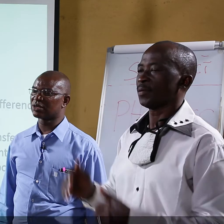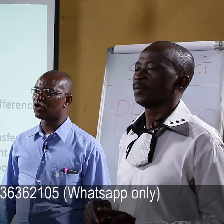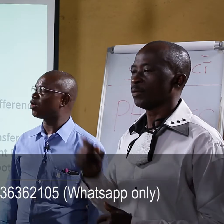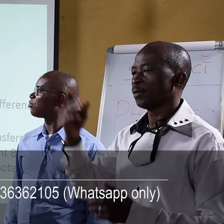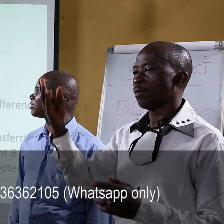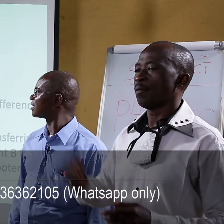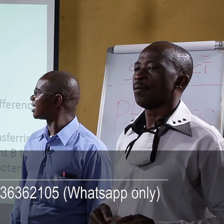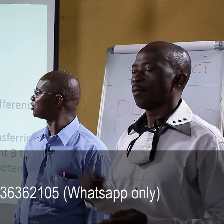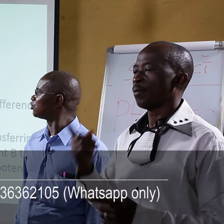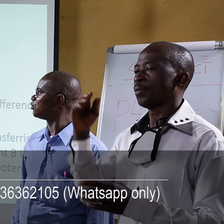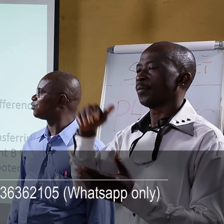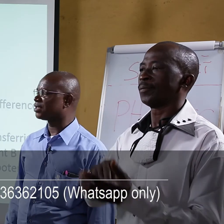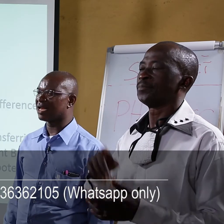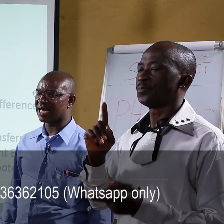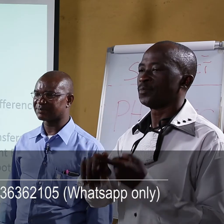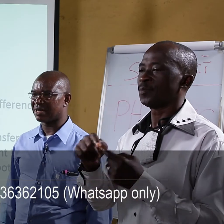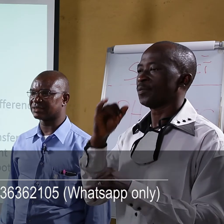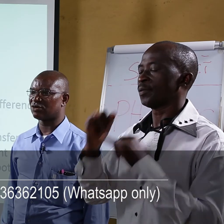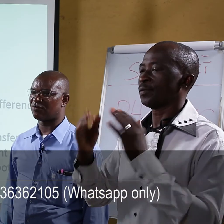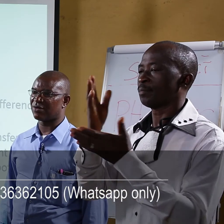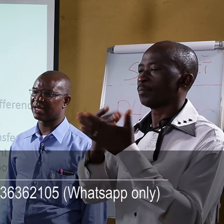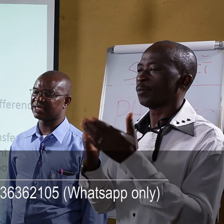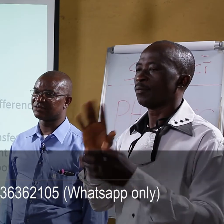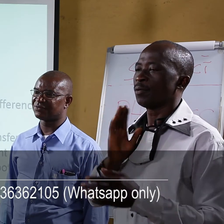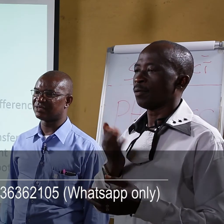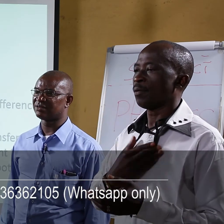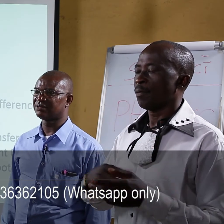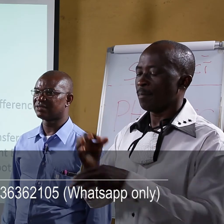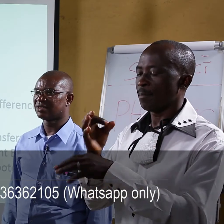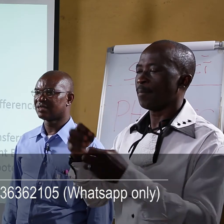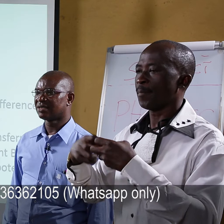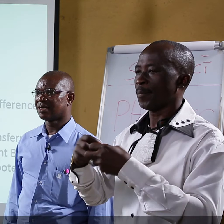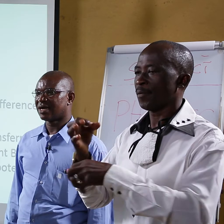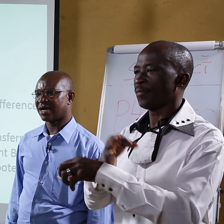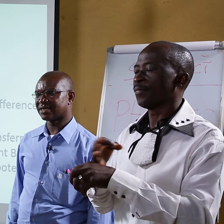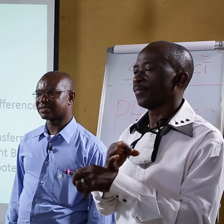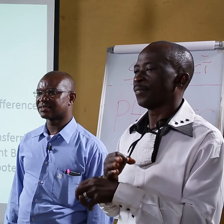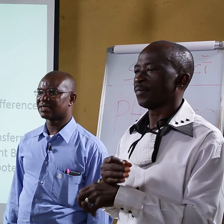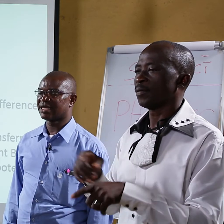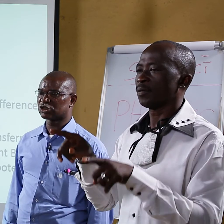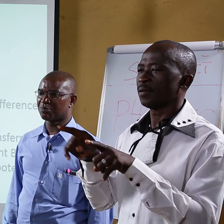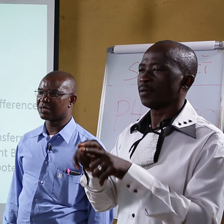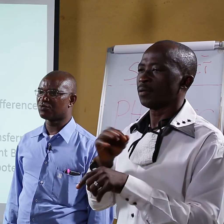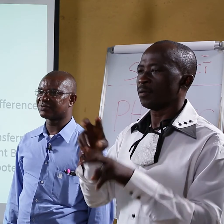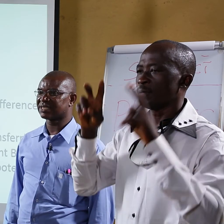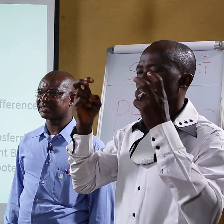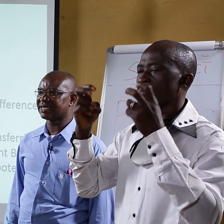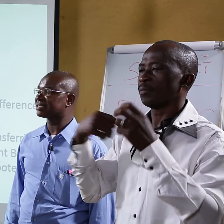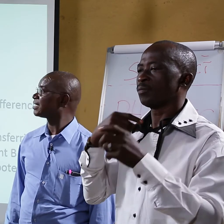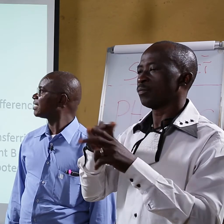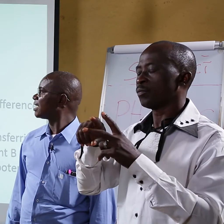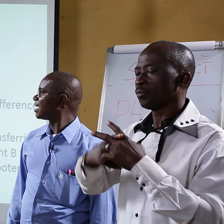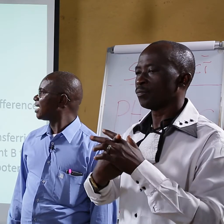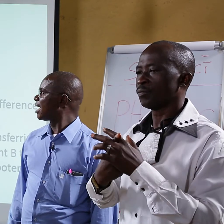You are welcome once again to the last part of our electric field as a topic we've